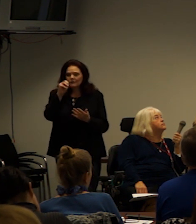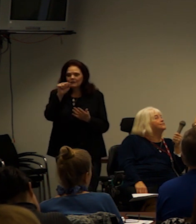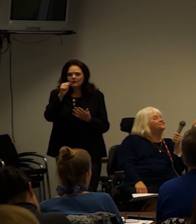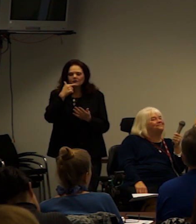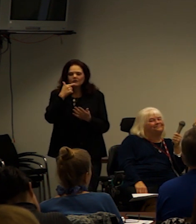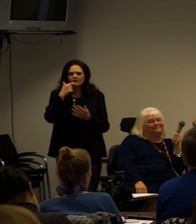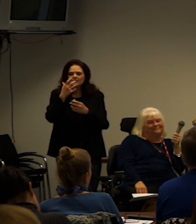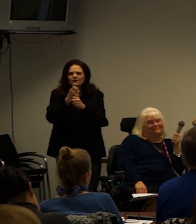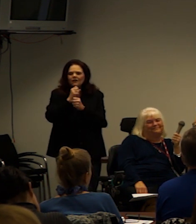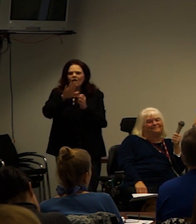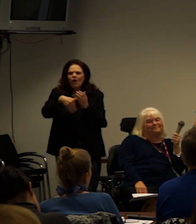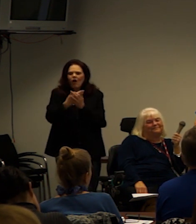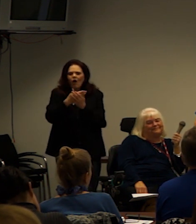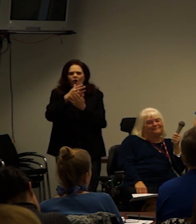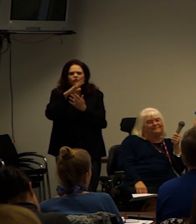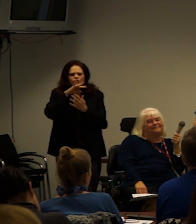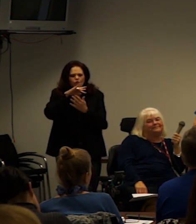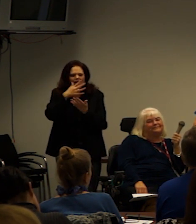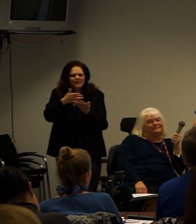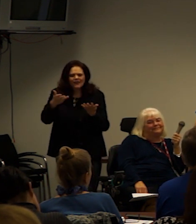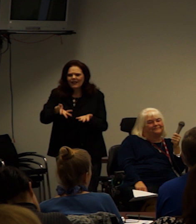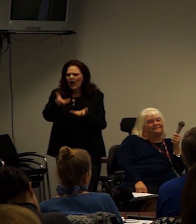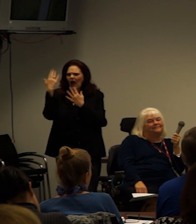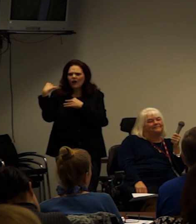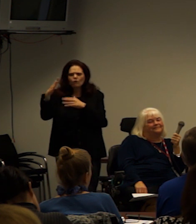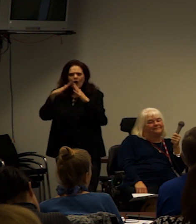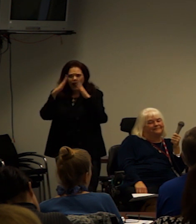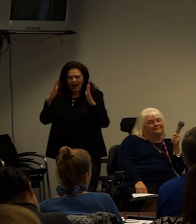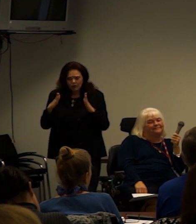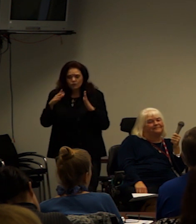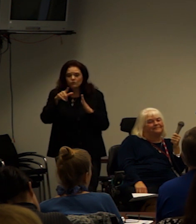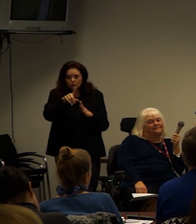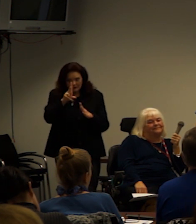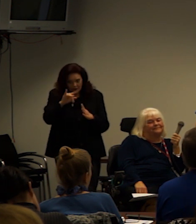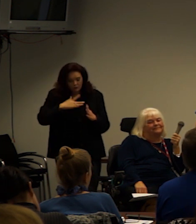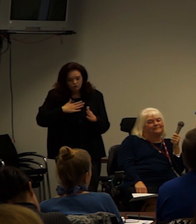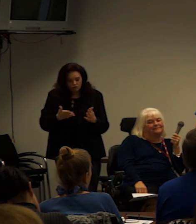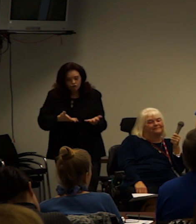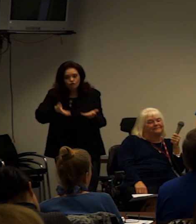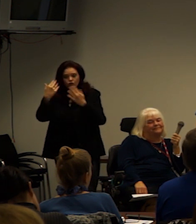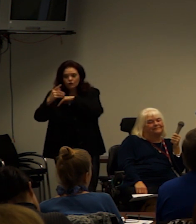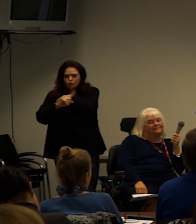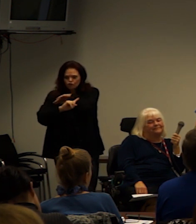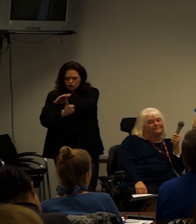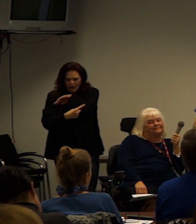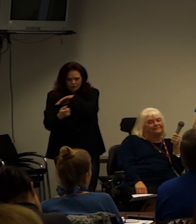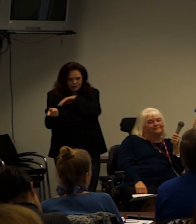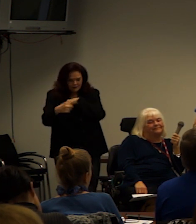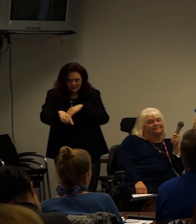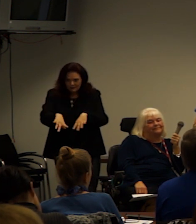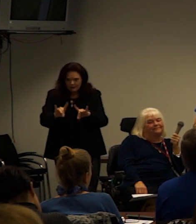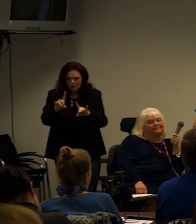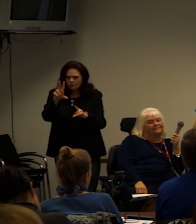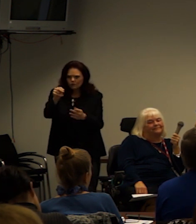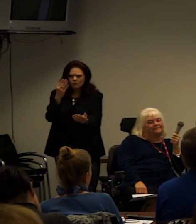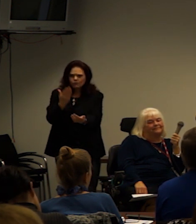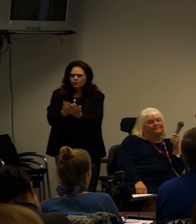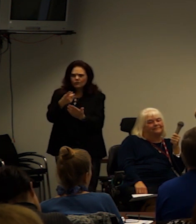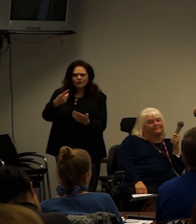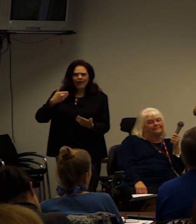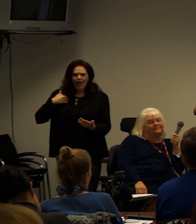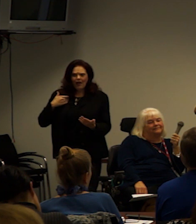that muddy, wet stuff out of your house, you know? So she did, and then the garbage came too quick. There was no proof that she ever had